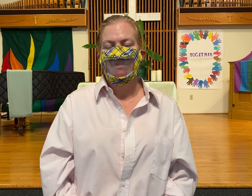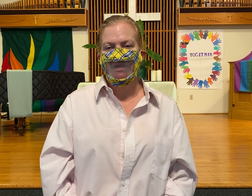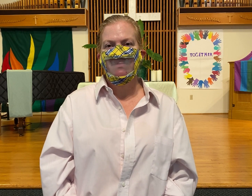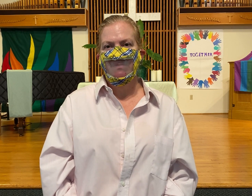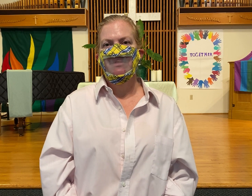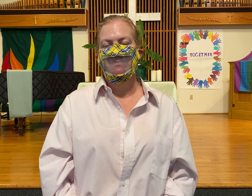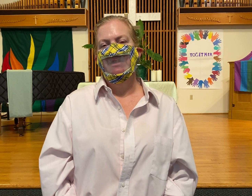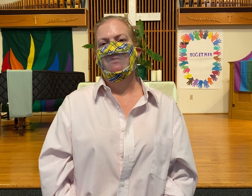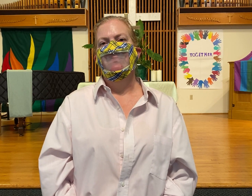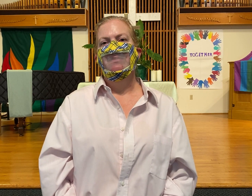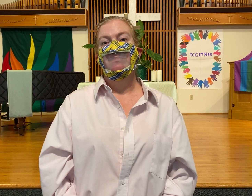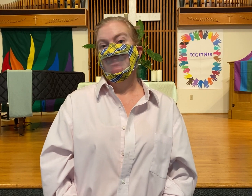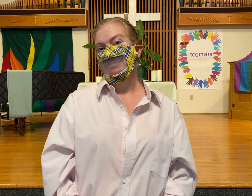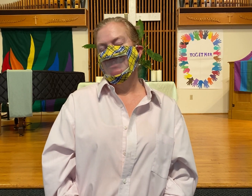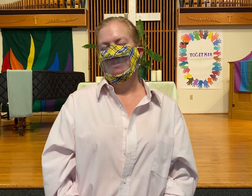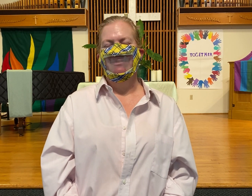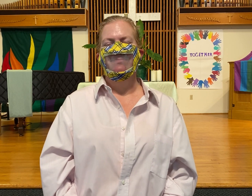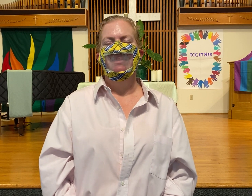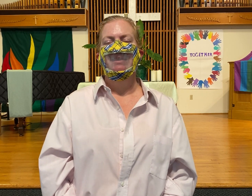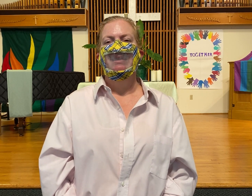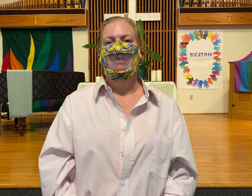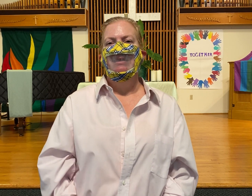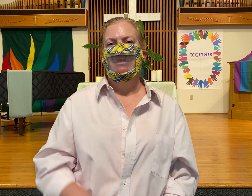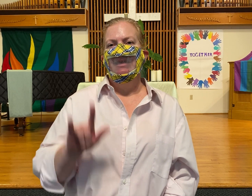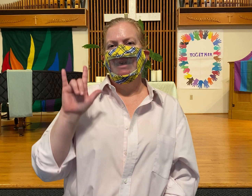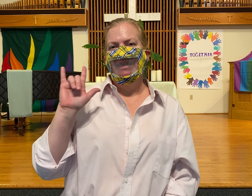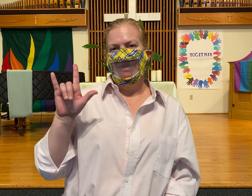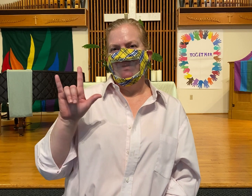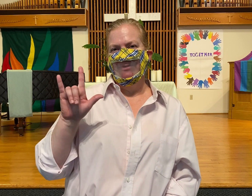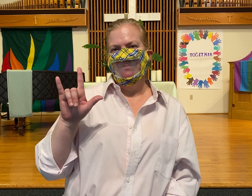makes people smile. It makes me smile. I love you.